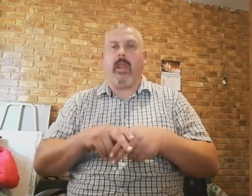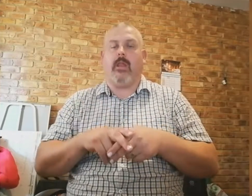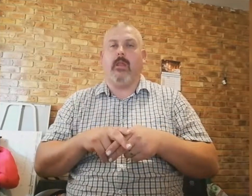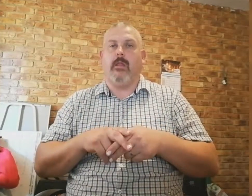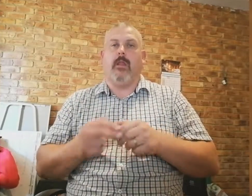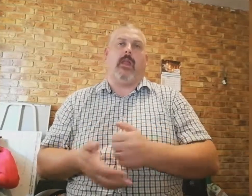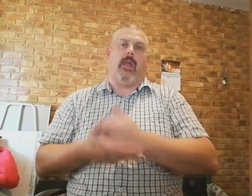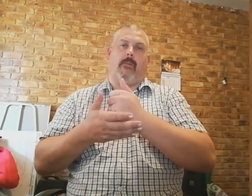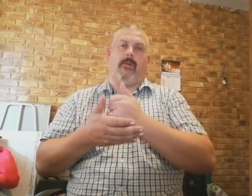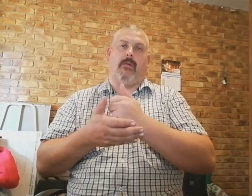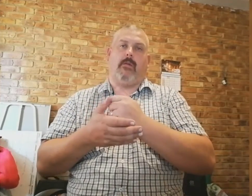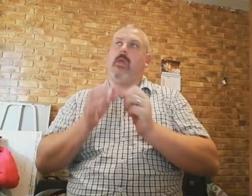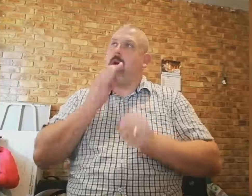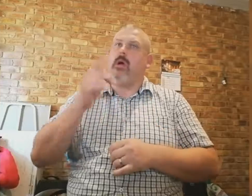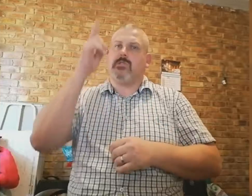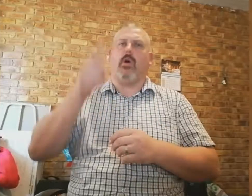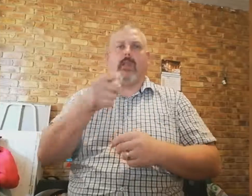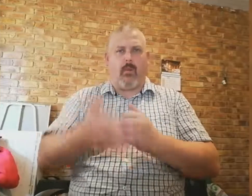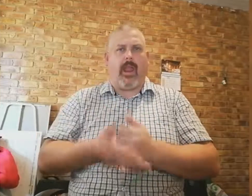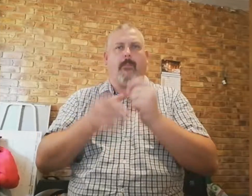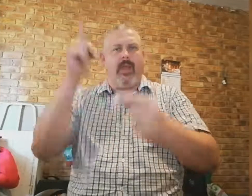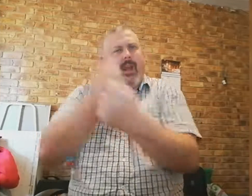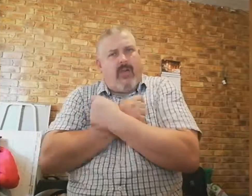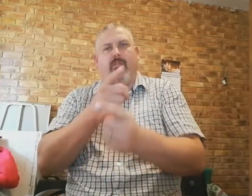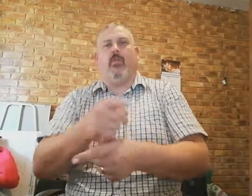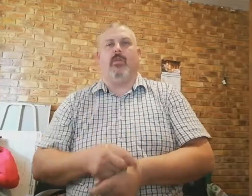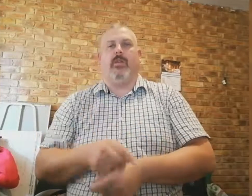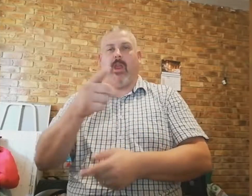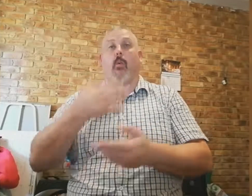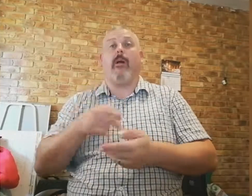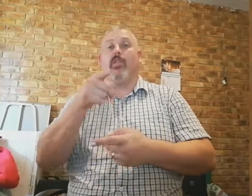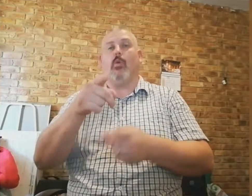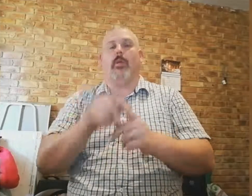need help. Ask God to help you, love you. He wants you to be